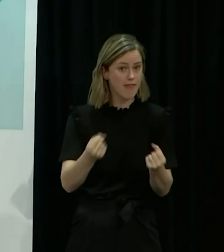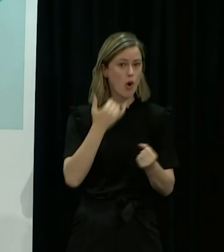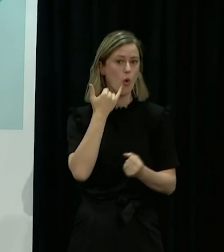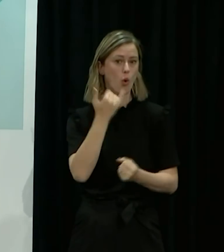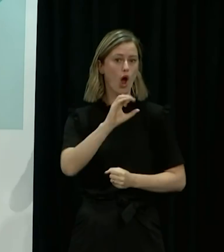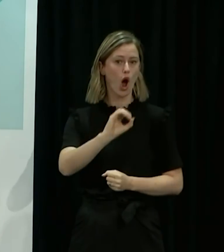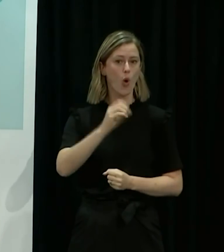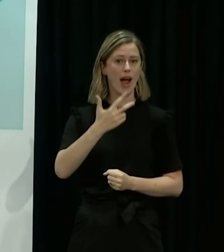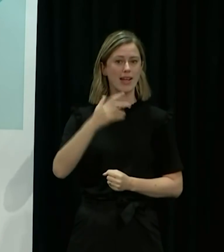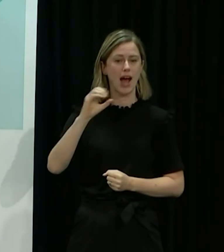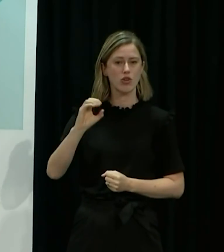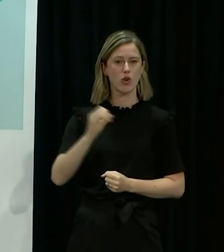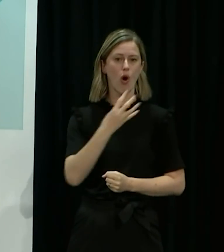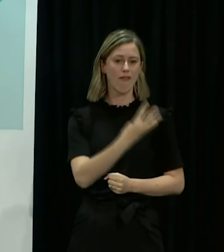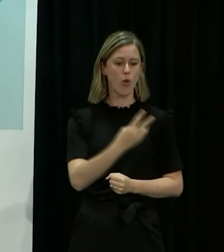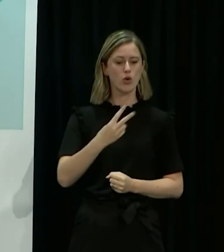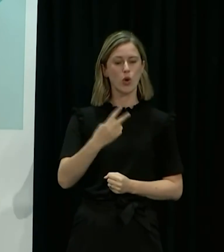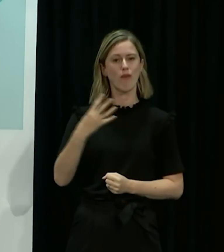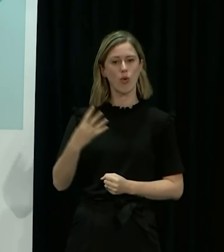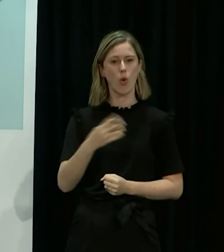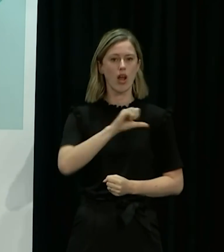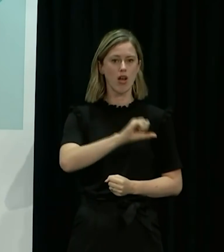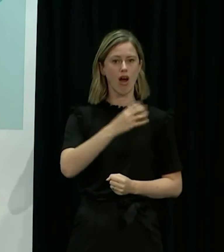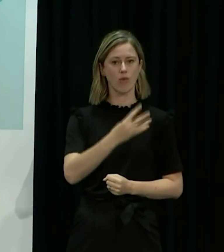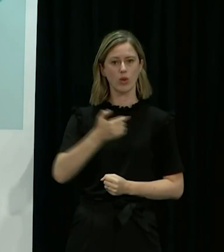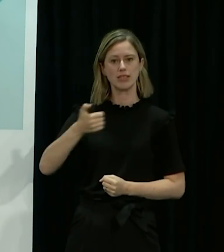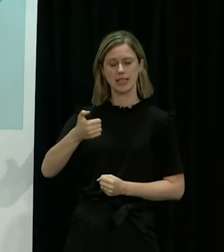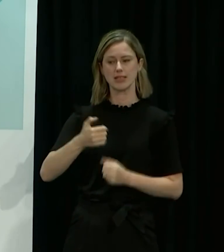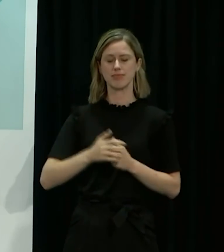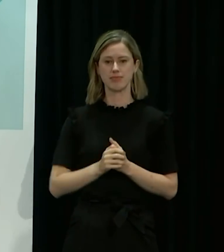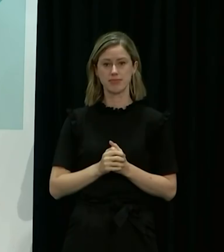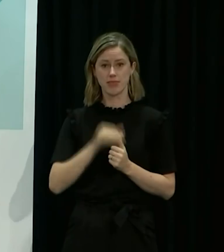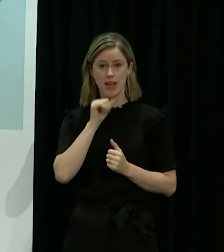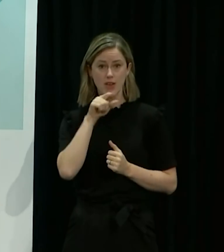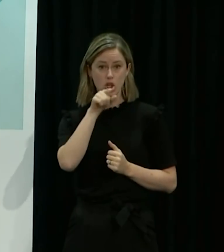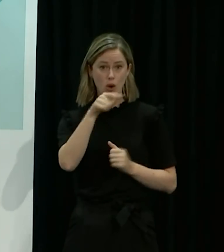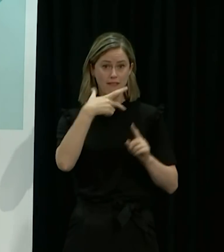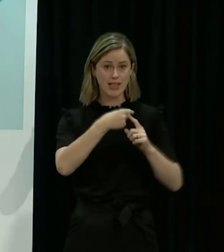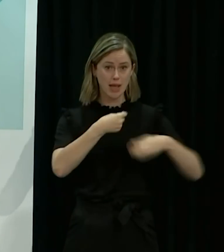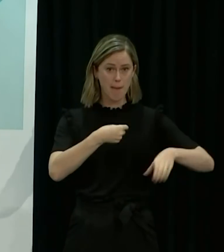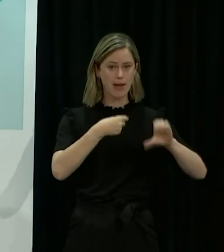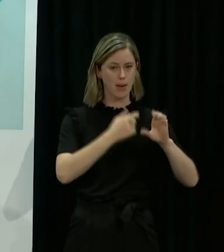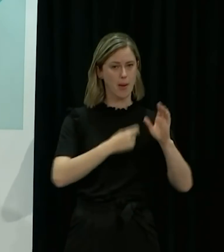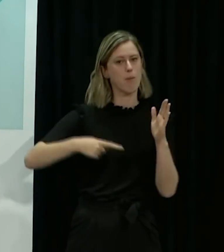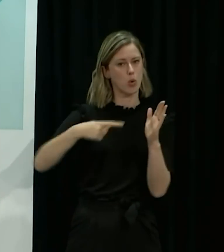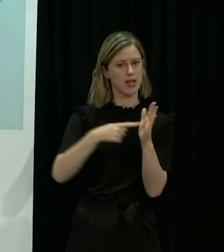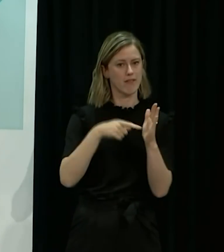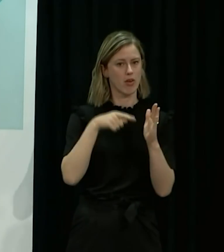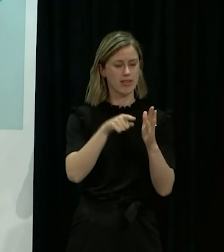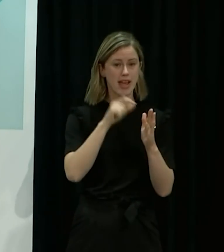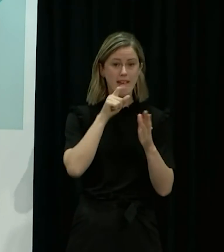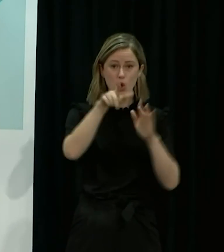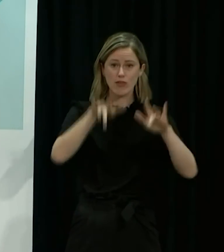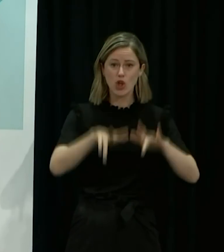call 0800 424 946. Having a vaccine pass is key under the framework, so if you haven't